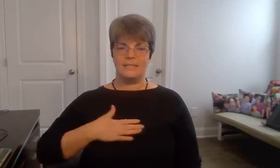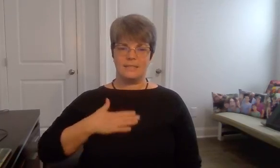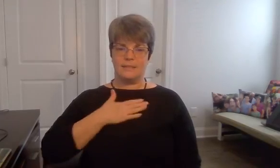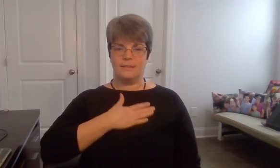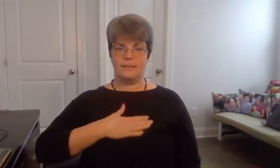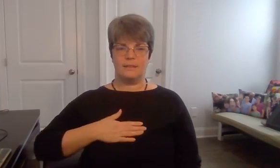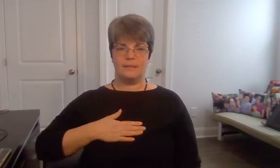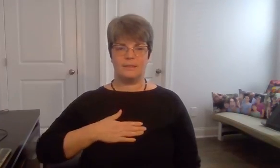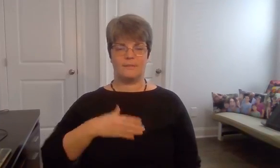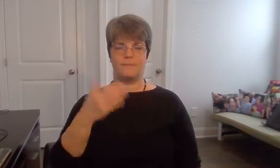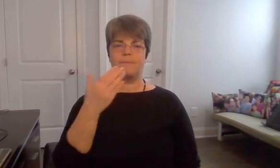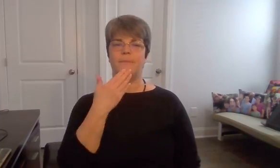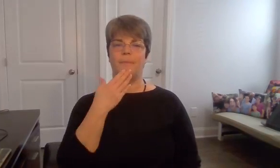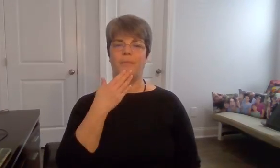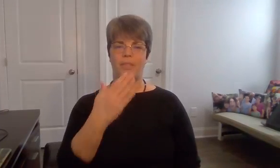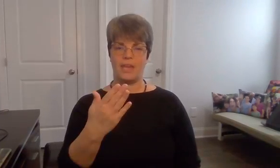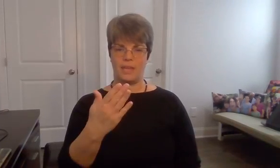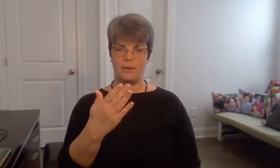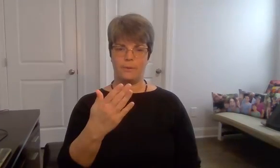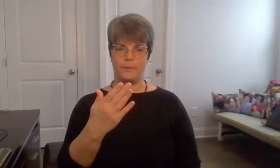Please. Thank you.